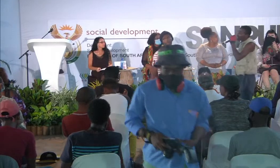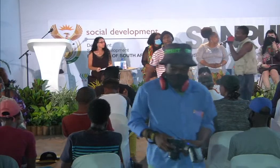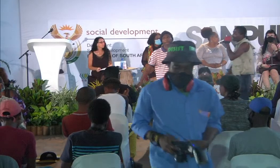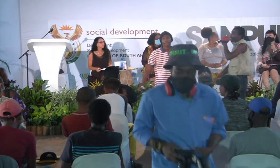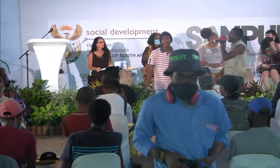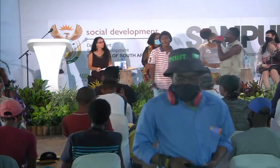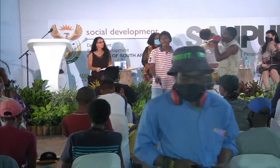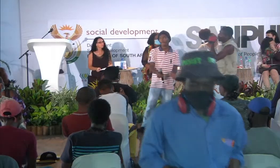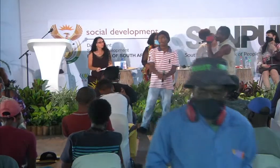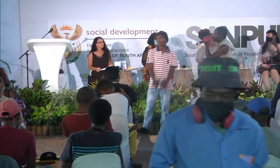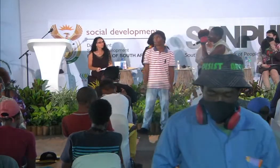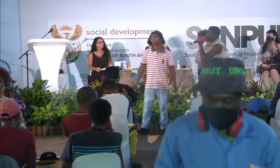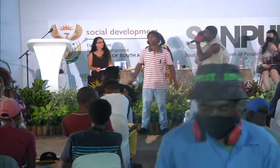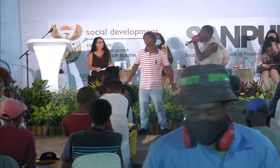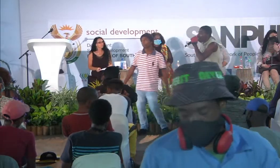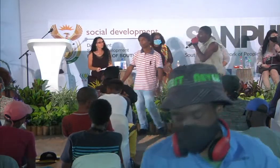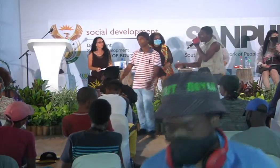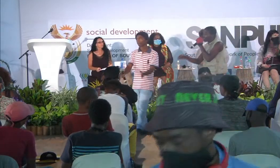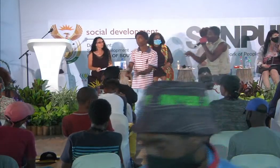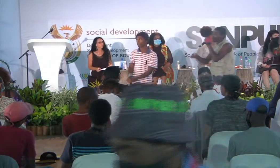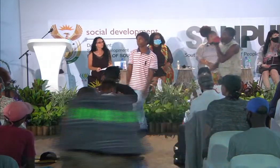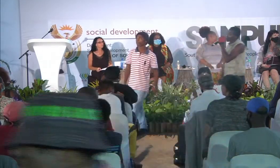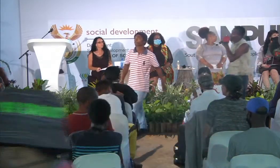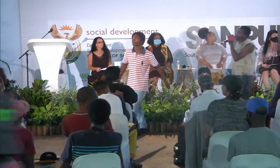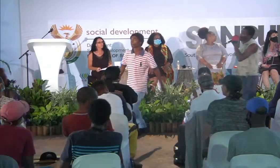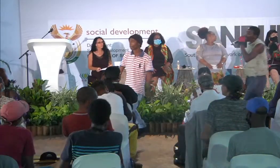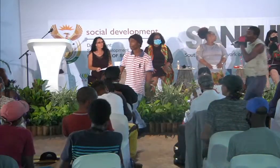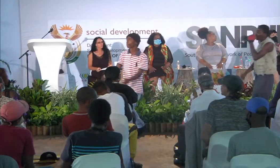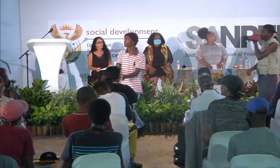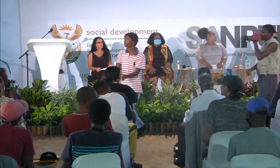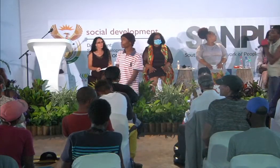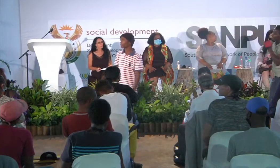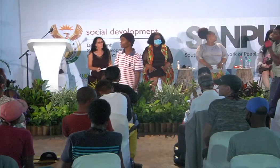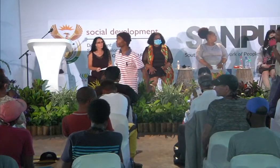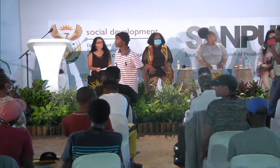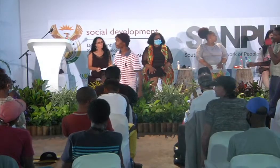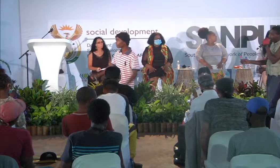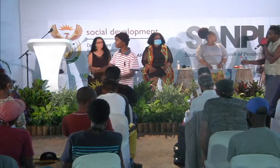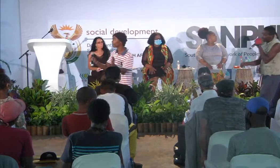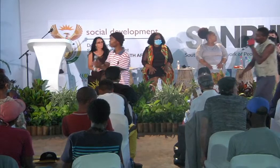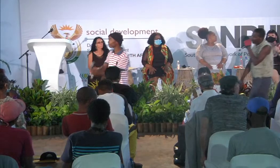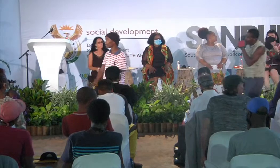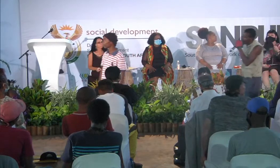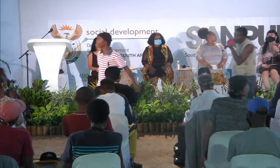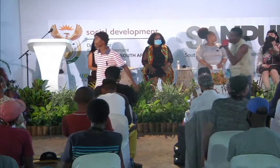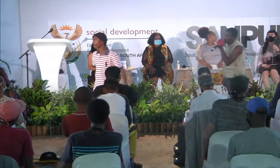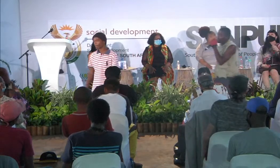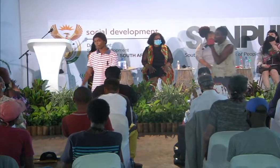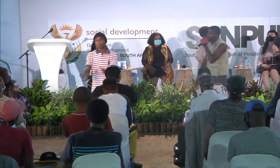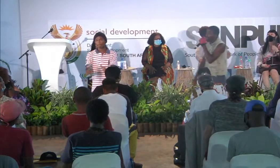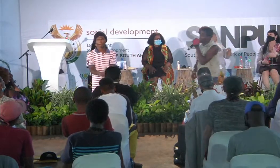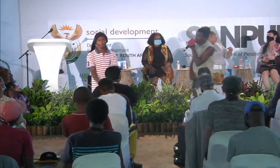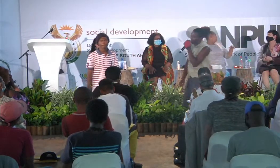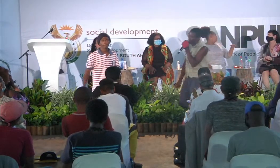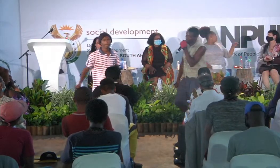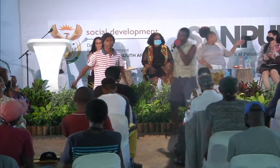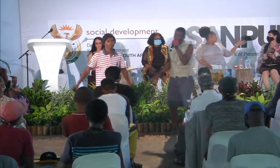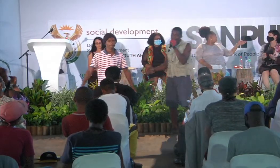esikhala njalo yezibhlungu ayipheli yezibhlungu